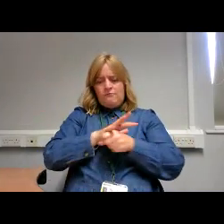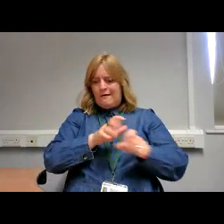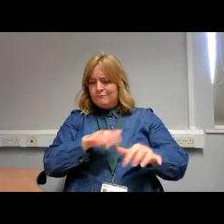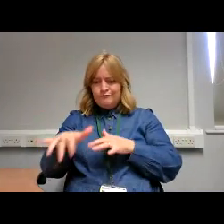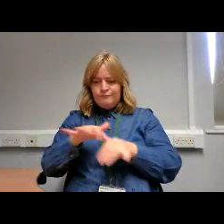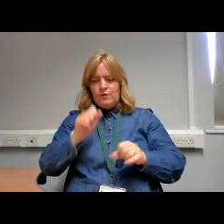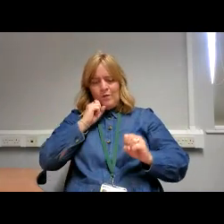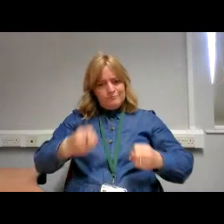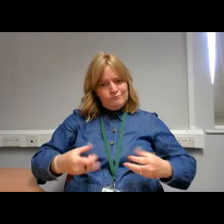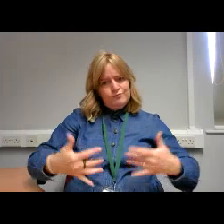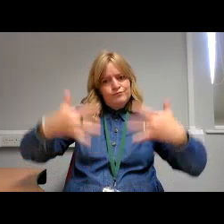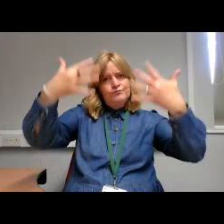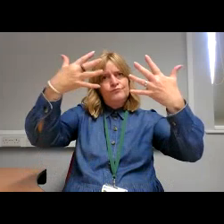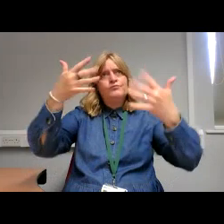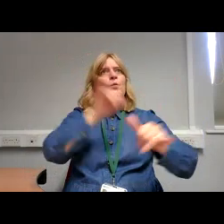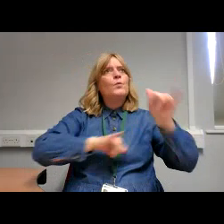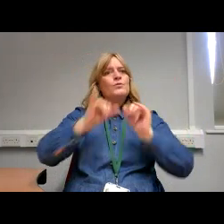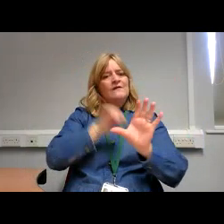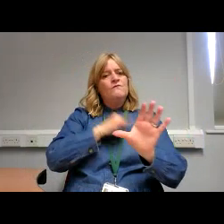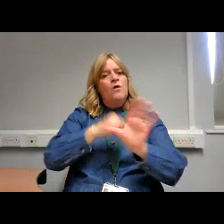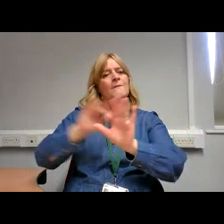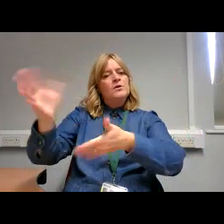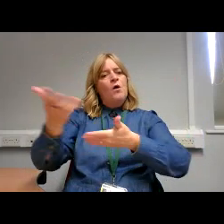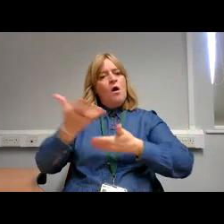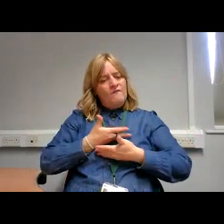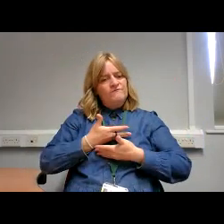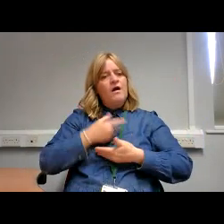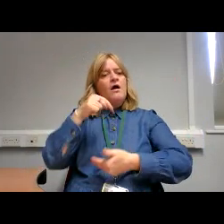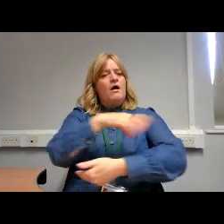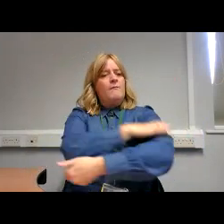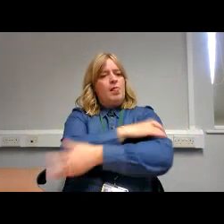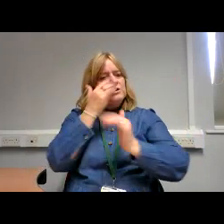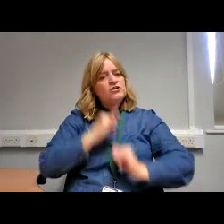search engine, that would offer the service.